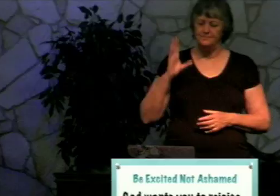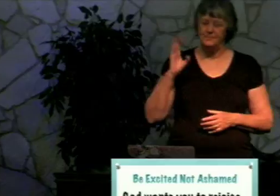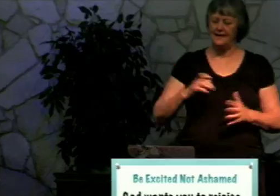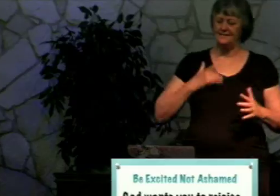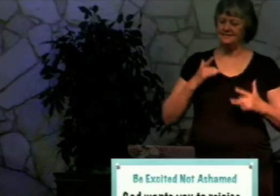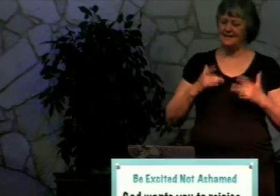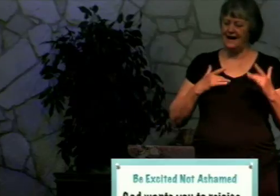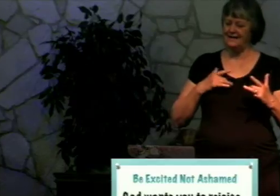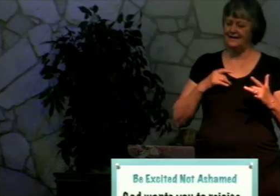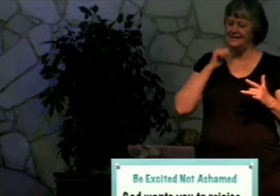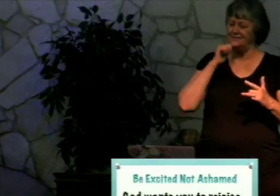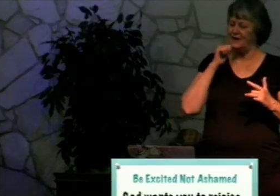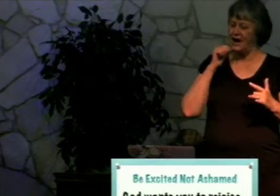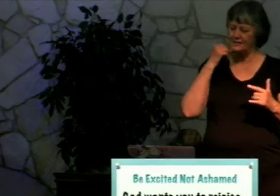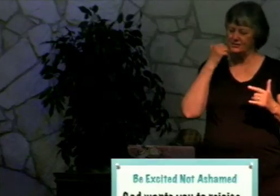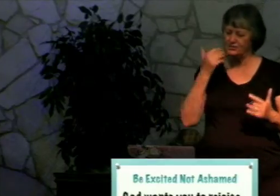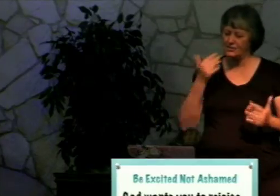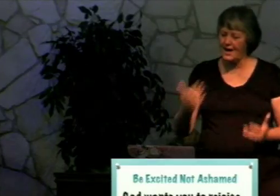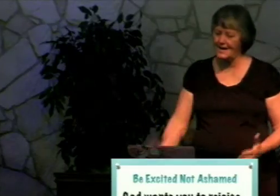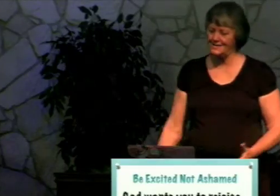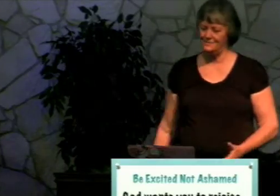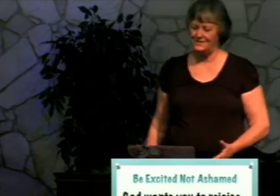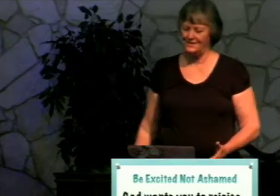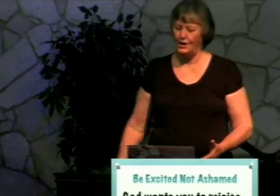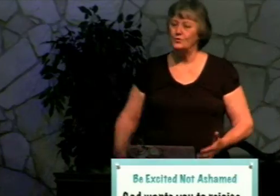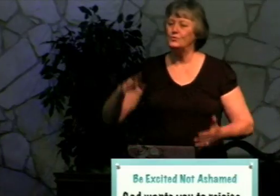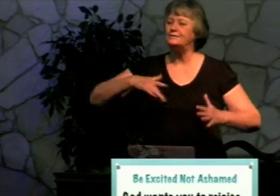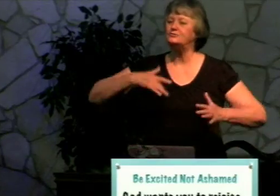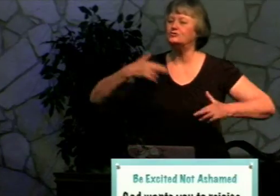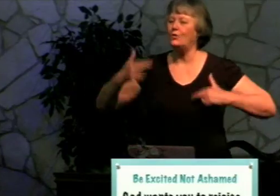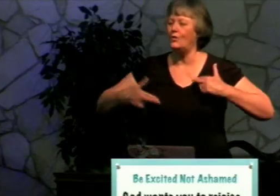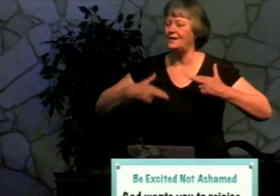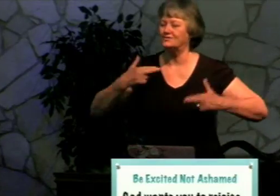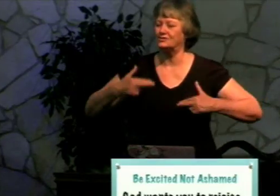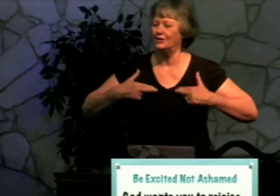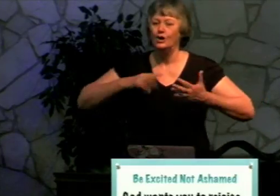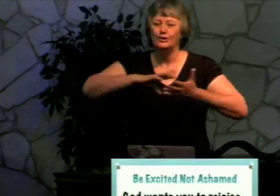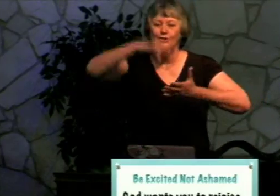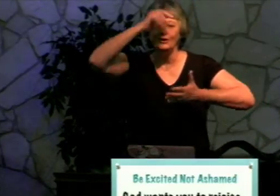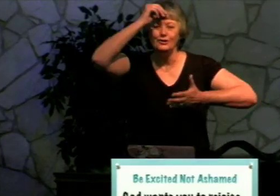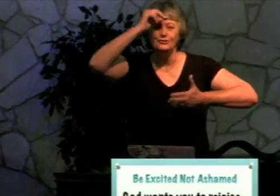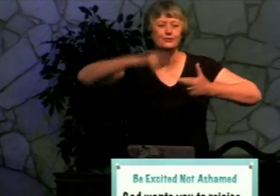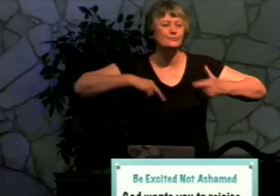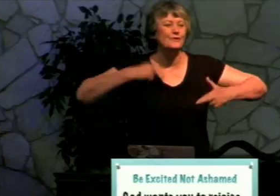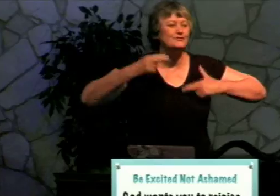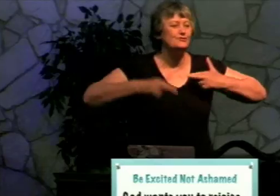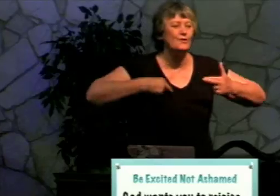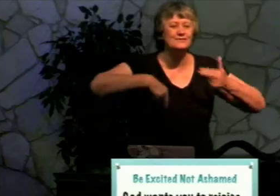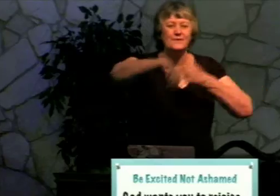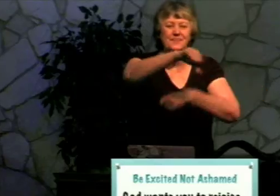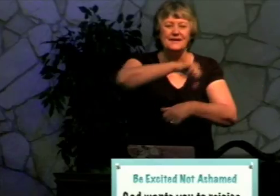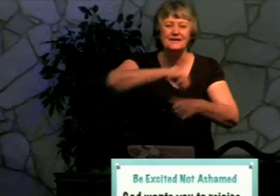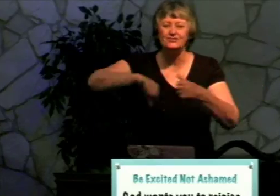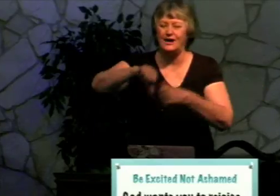Be excited, not ashamed. Rejoice. Learn to rejoice with each